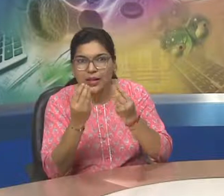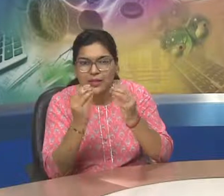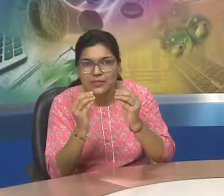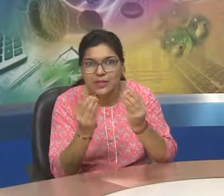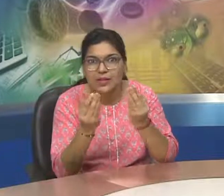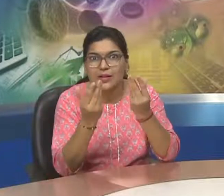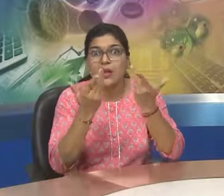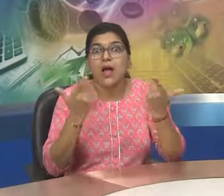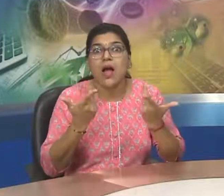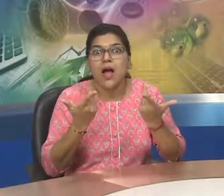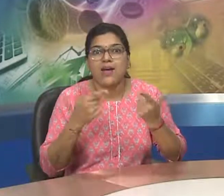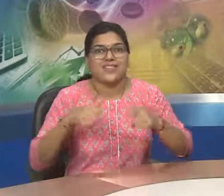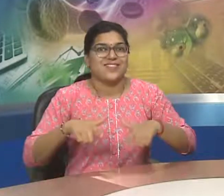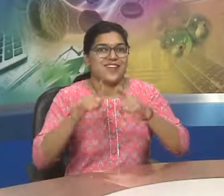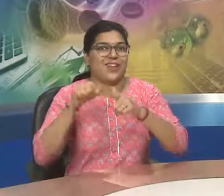human being.